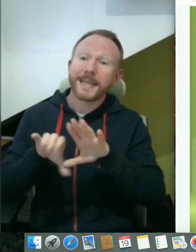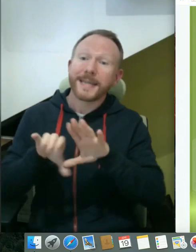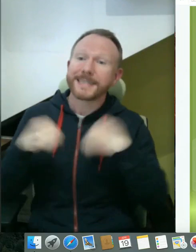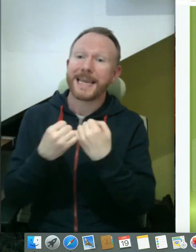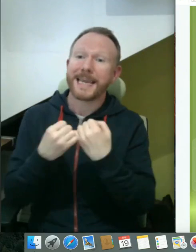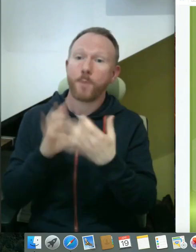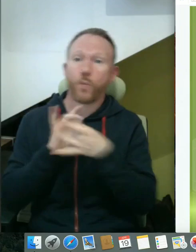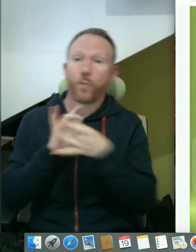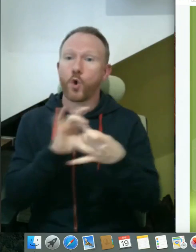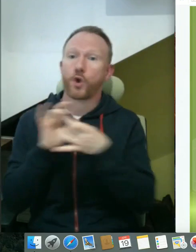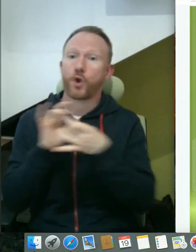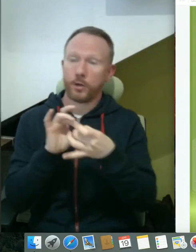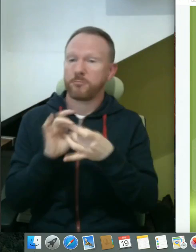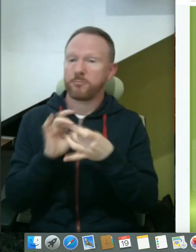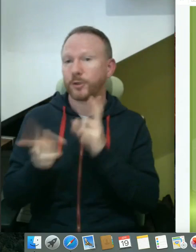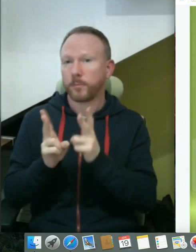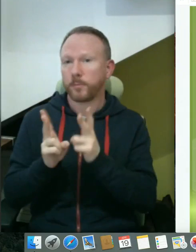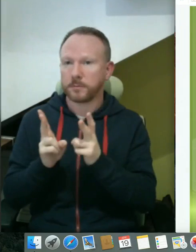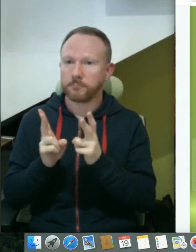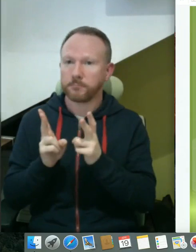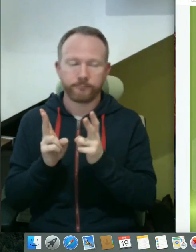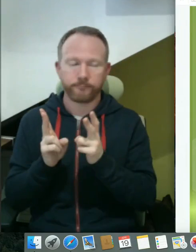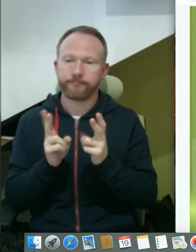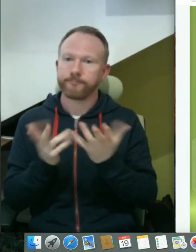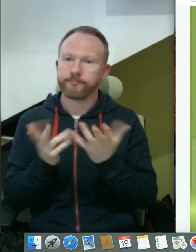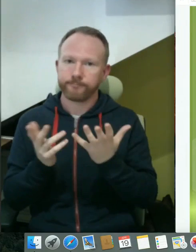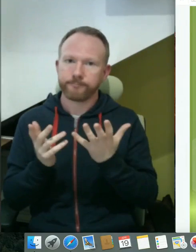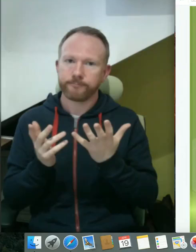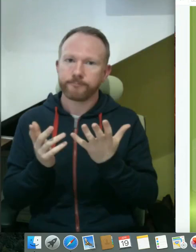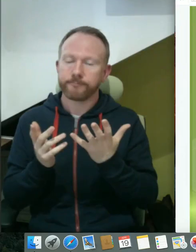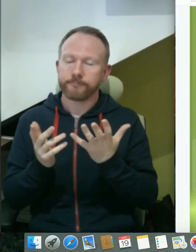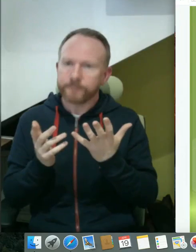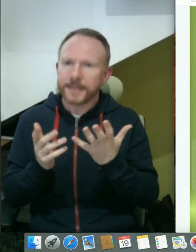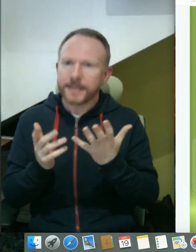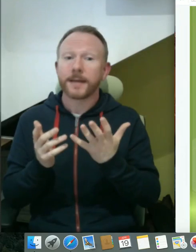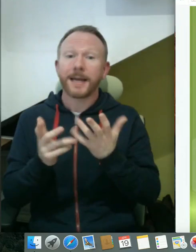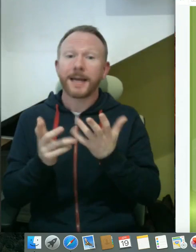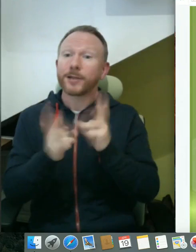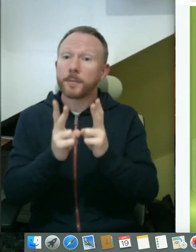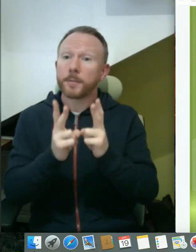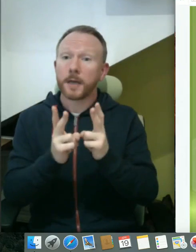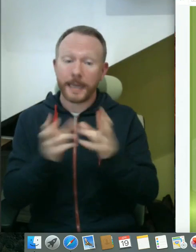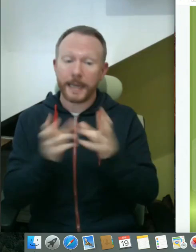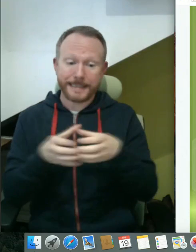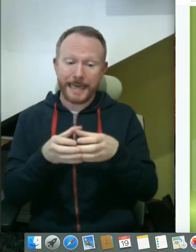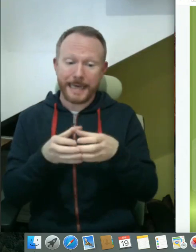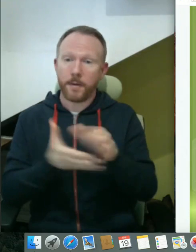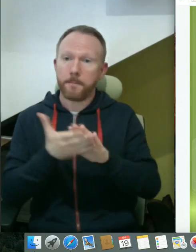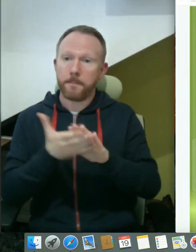Obviously, we know that team working is a quality control mechanism, and